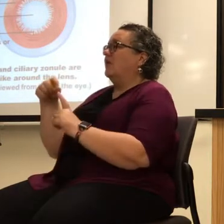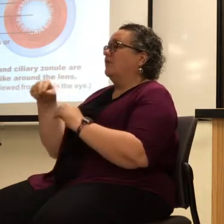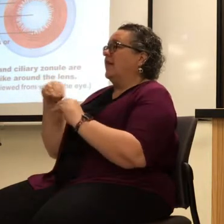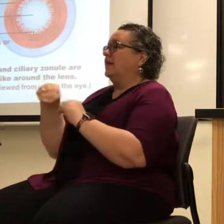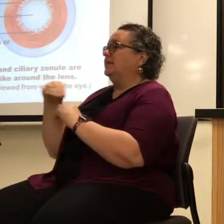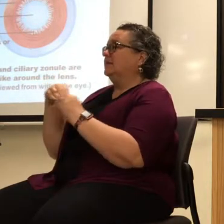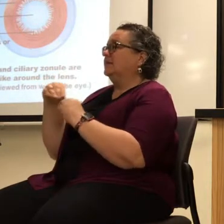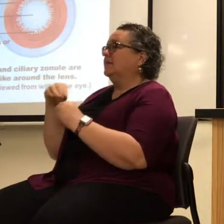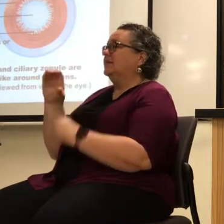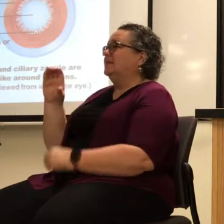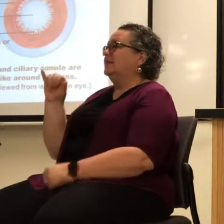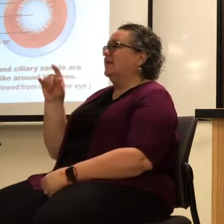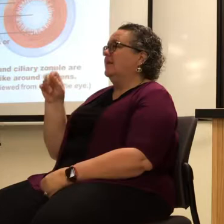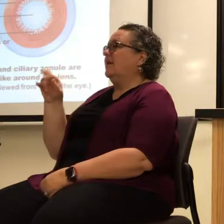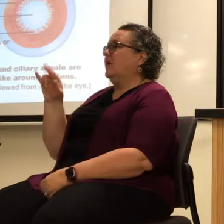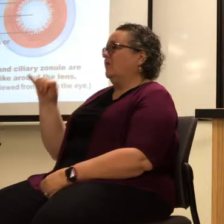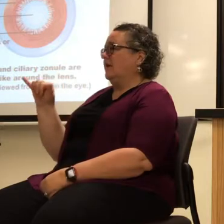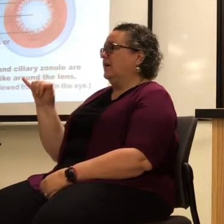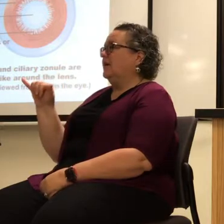ciliary muscle.